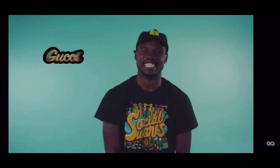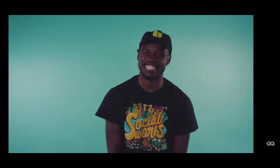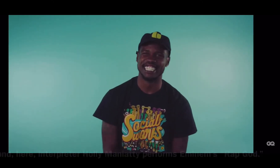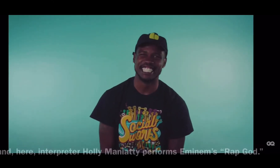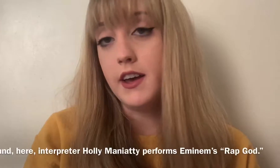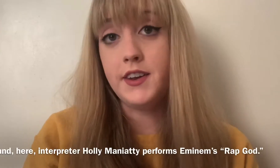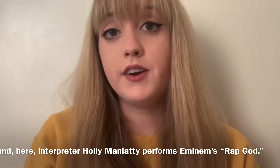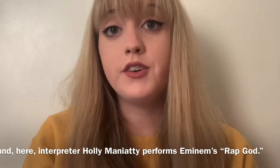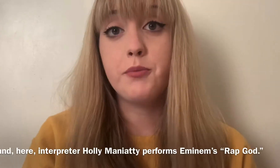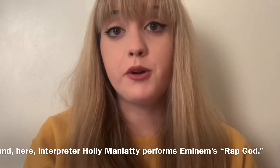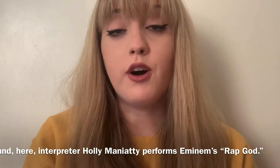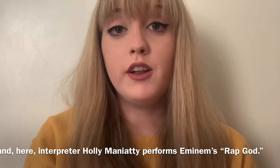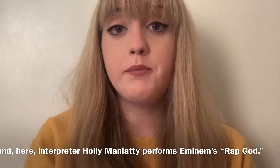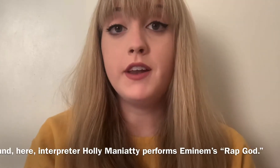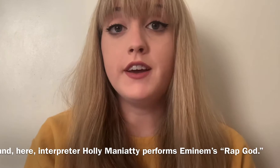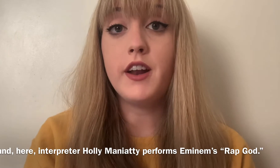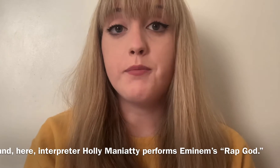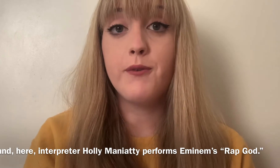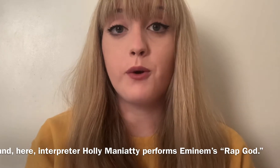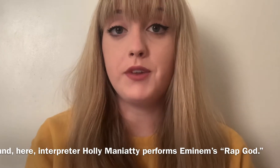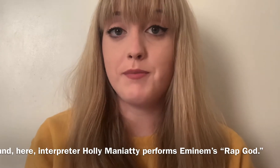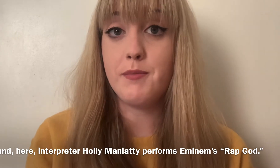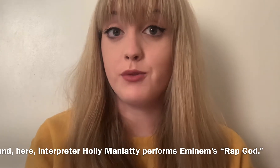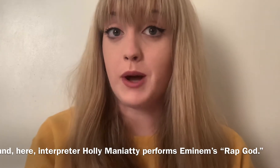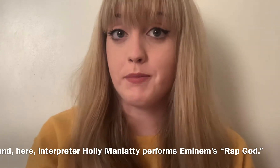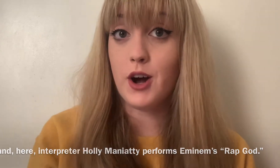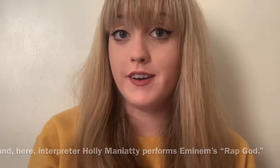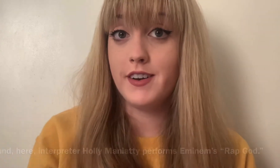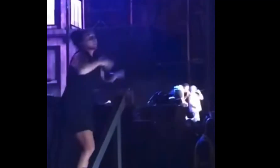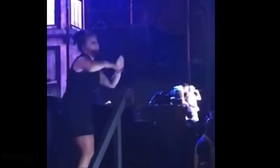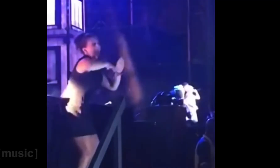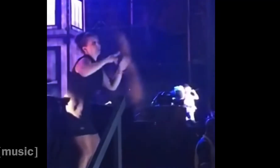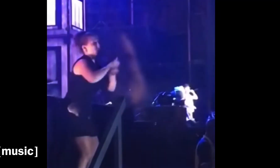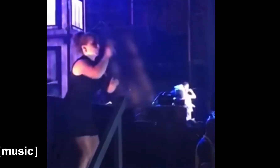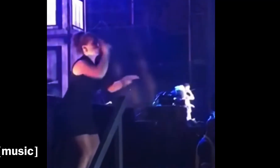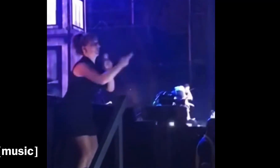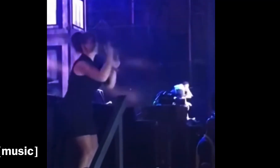ASL. And here, interpreter Holly Maniotti performs Eminem's Rap God.